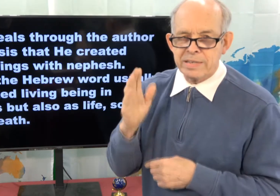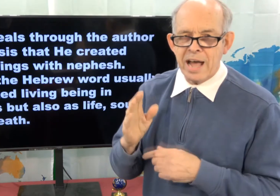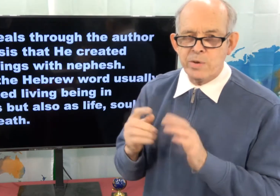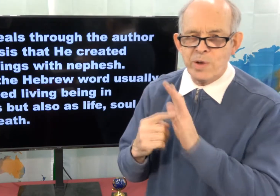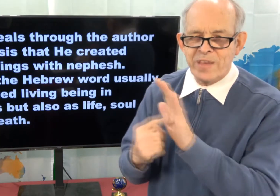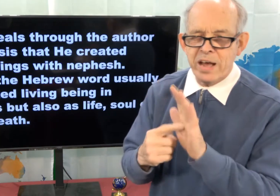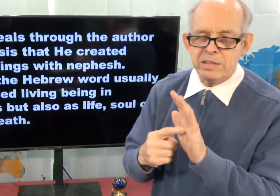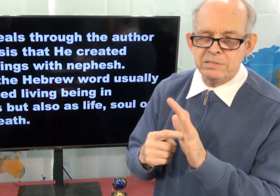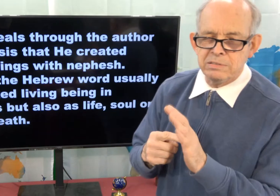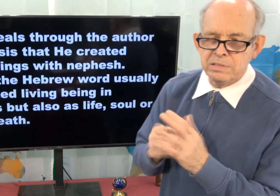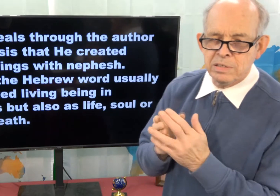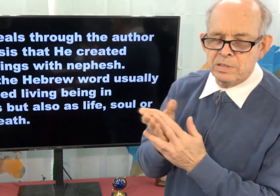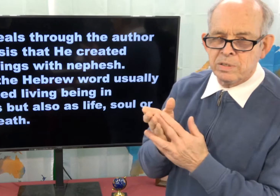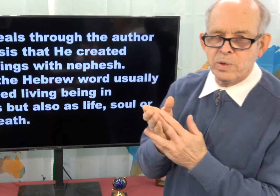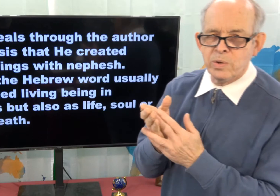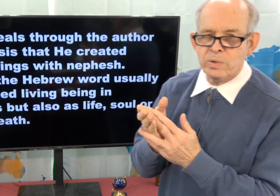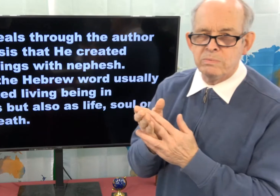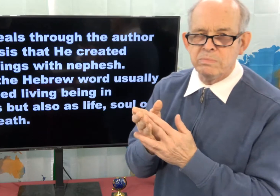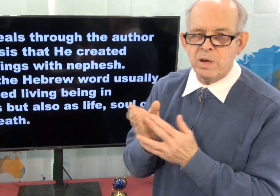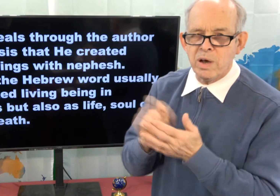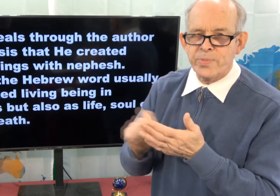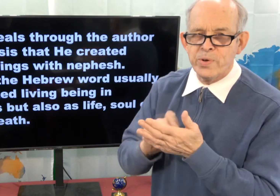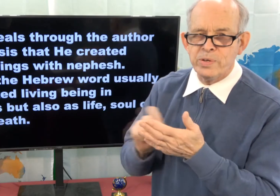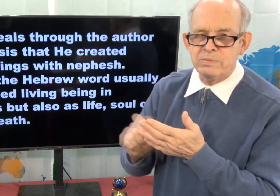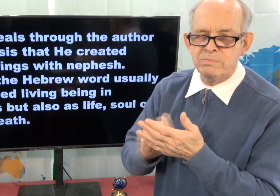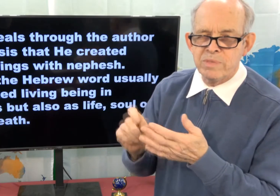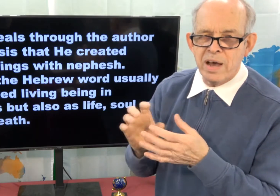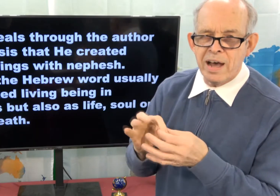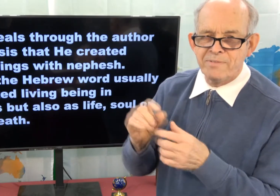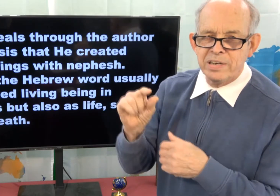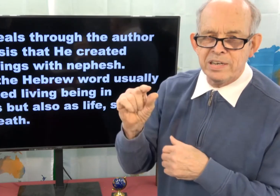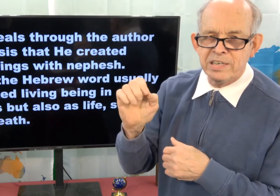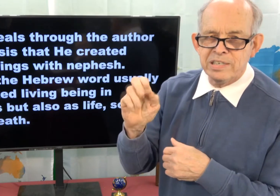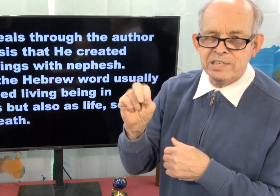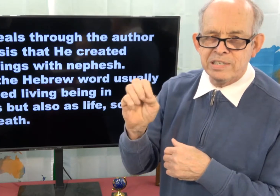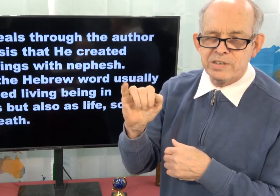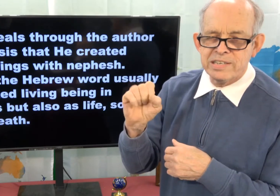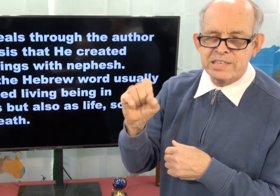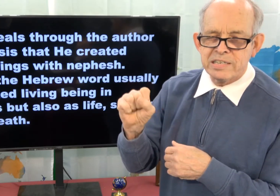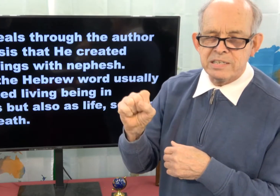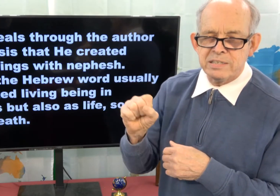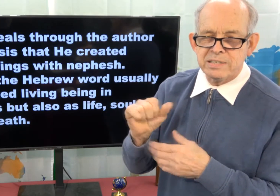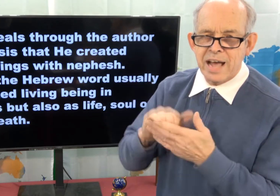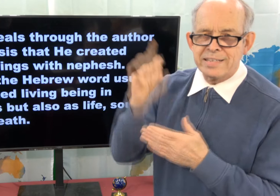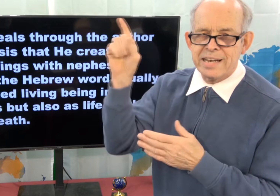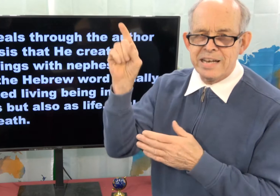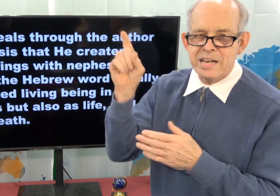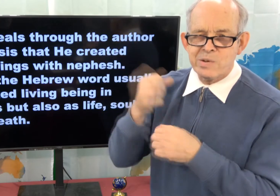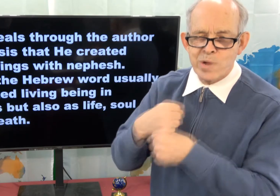God reveal to other of Genesis that he